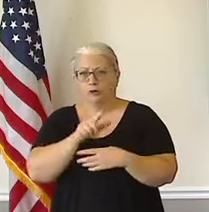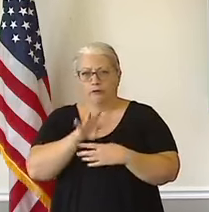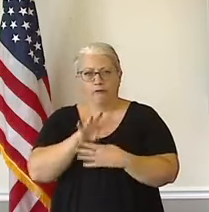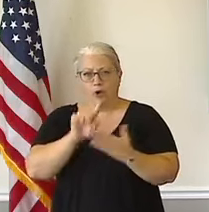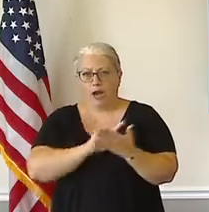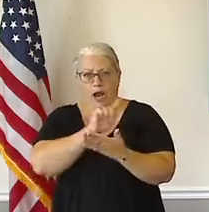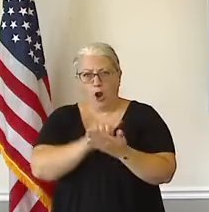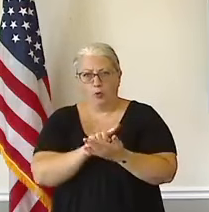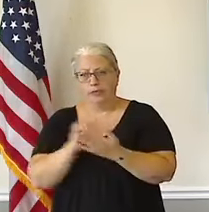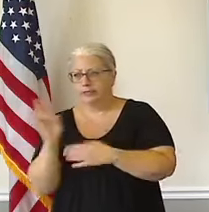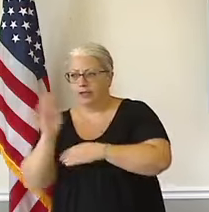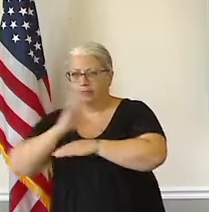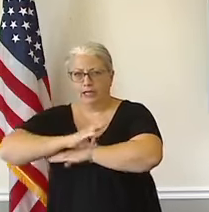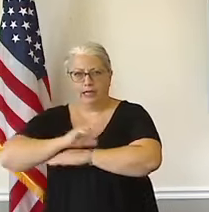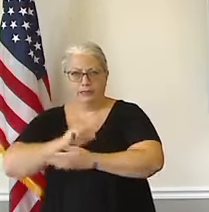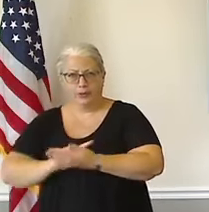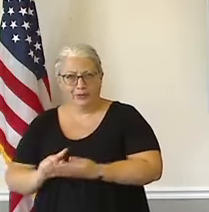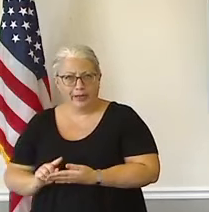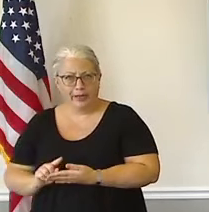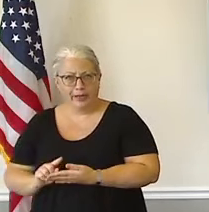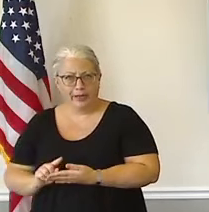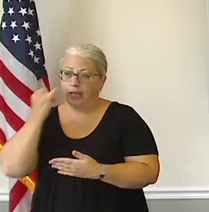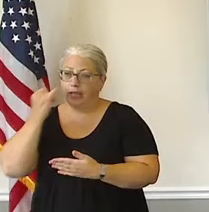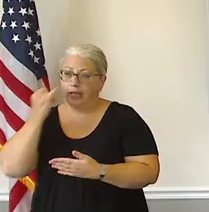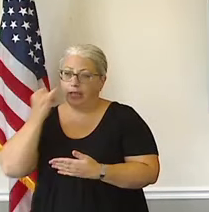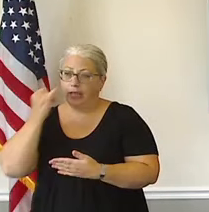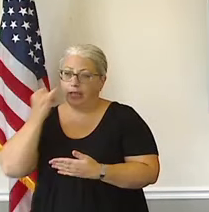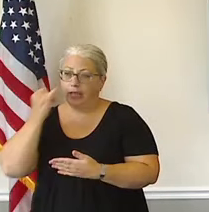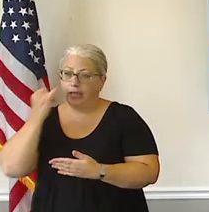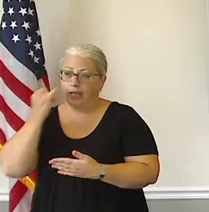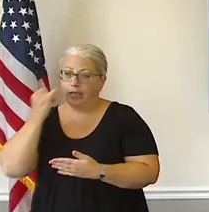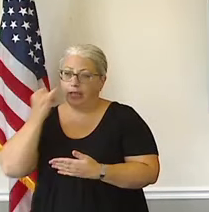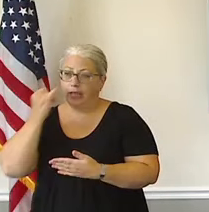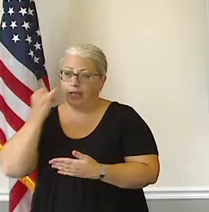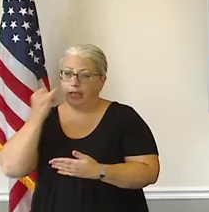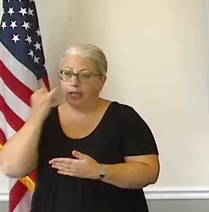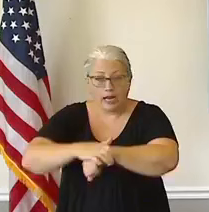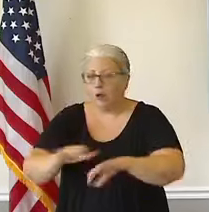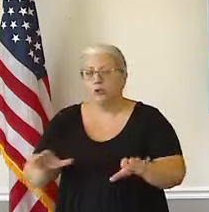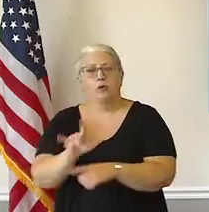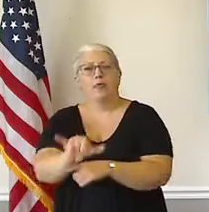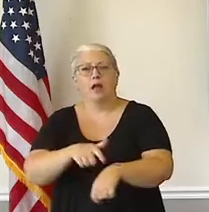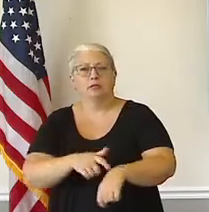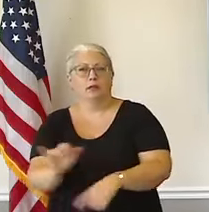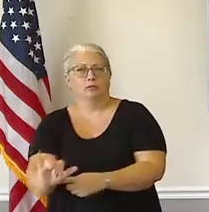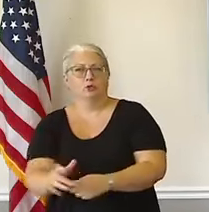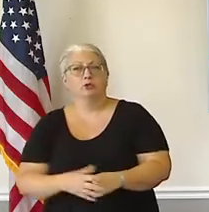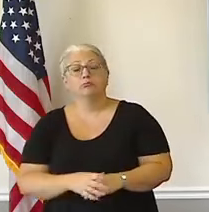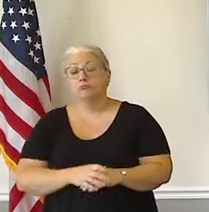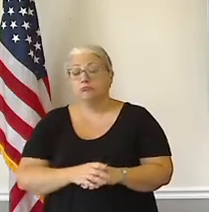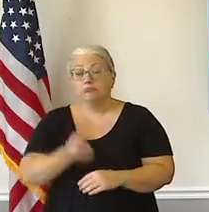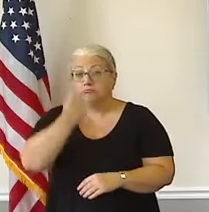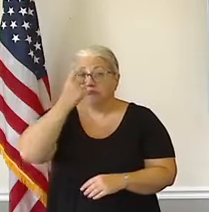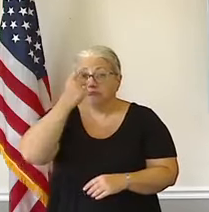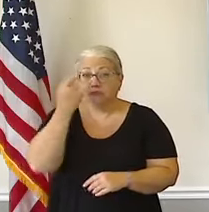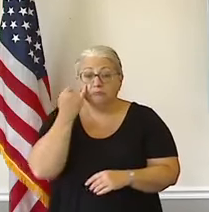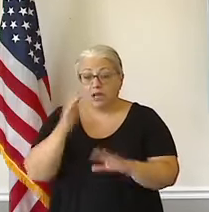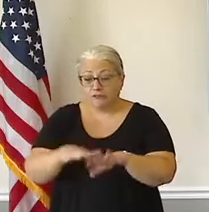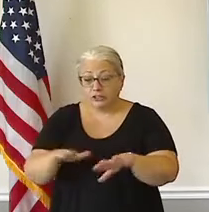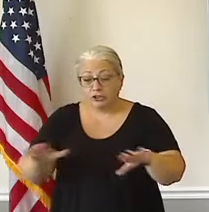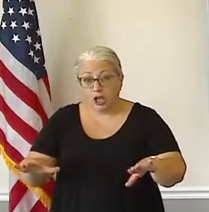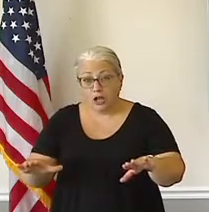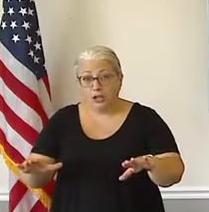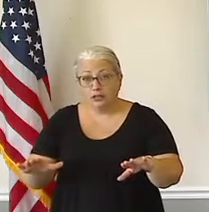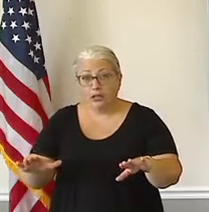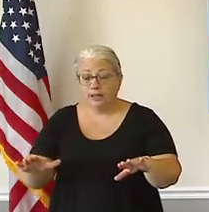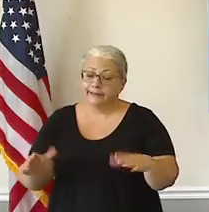call after hours. We also do it then as well. So if it's a child, again, we won't interview the